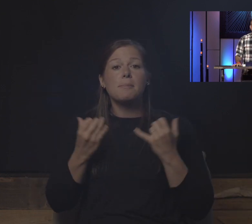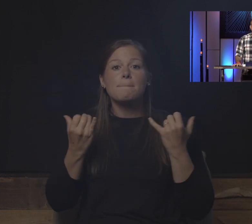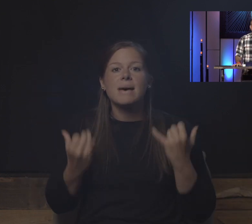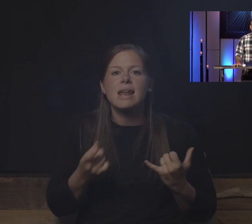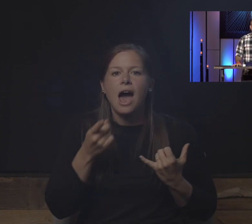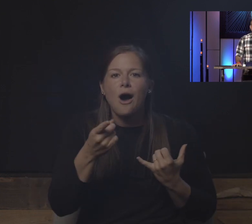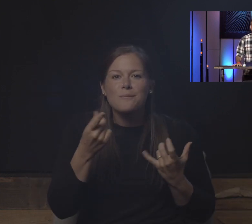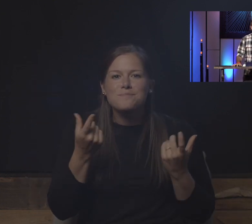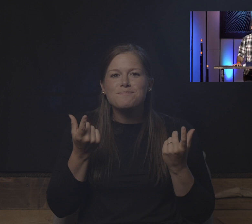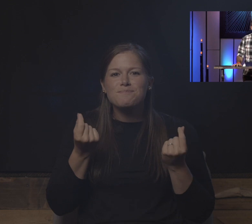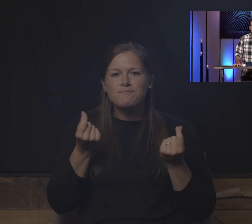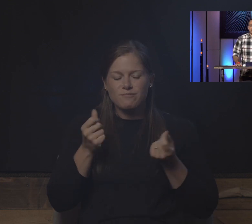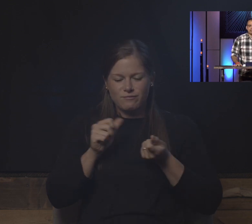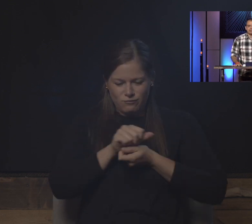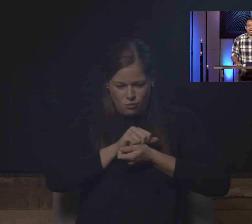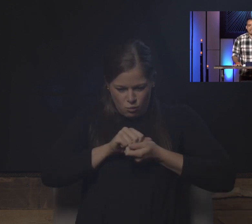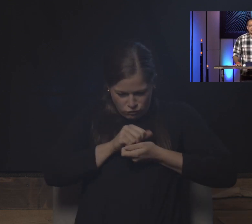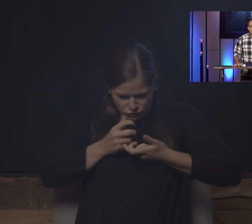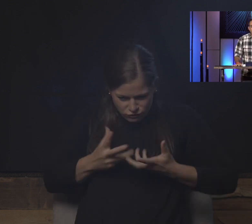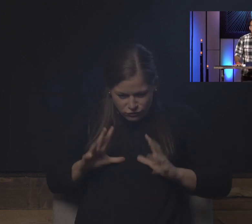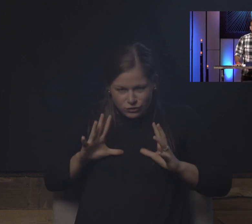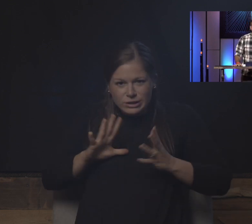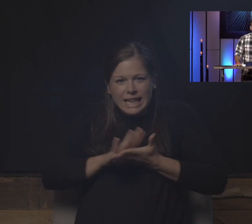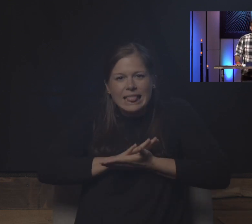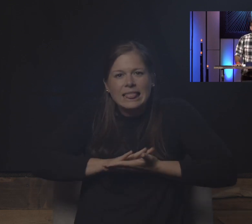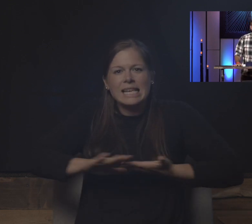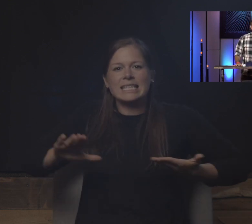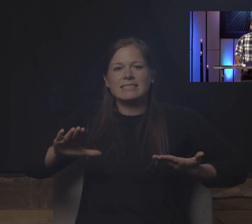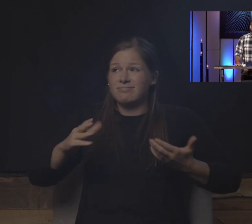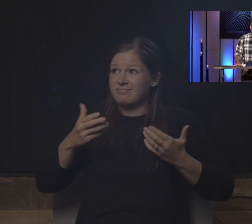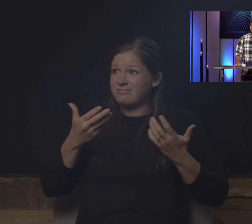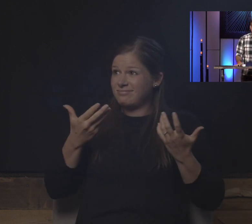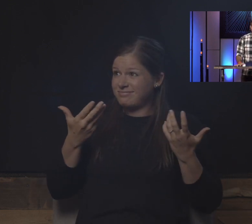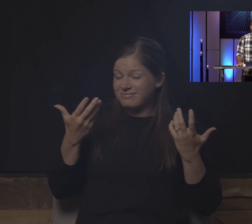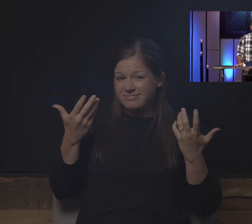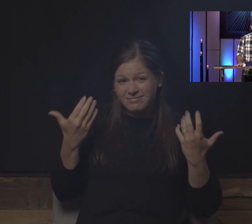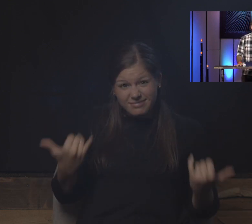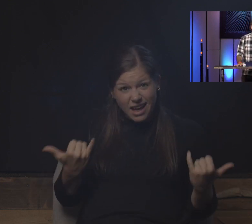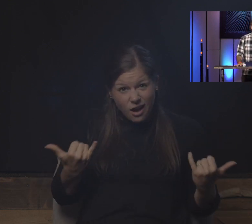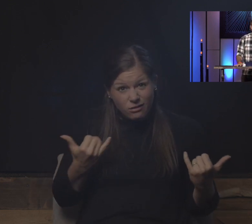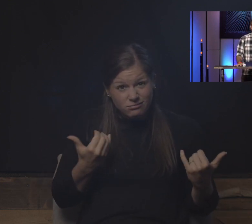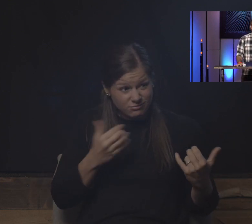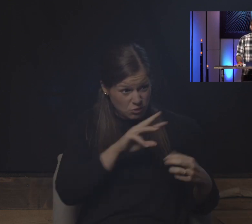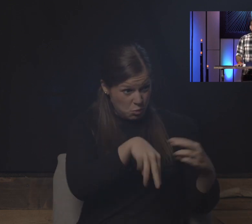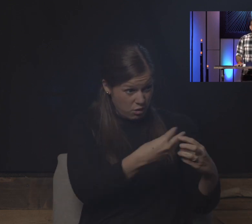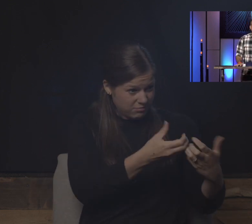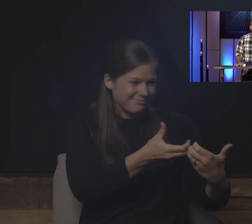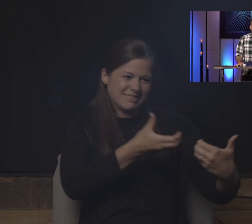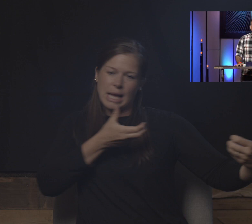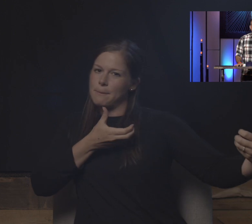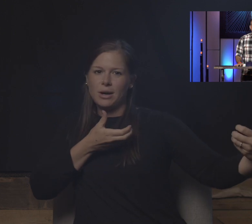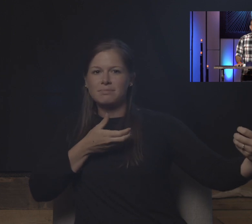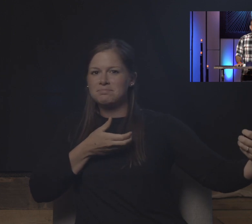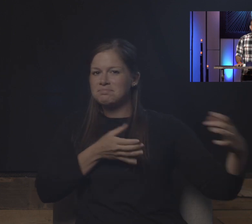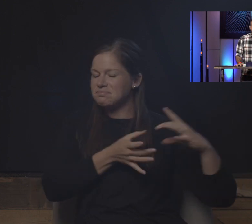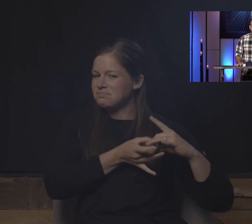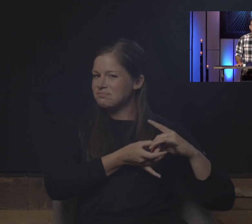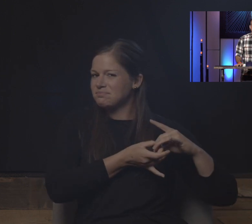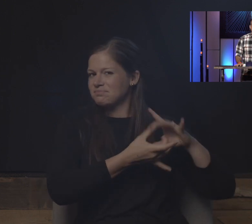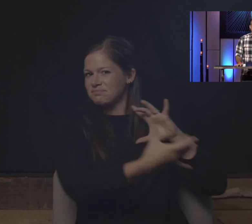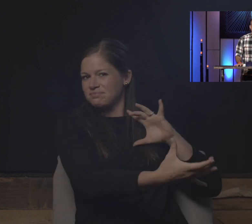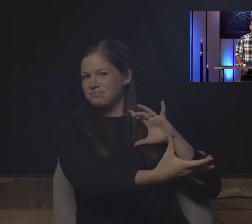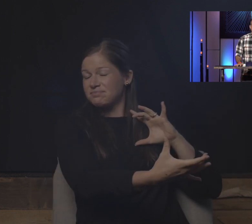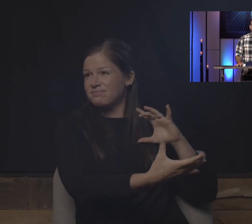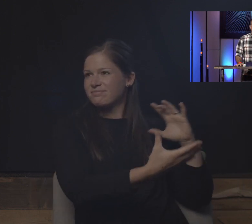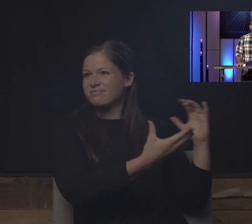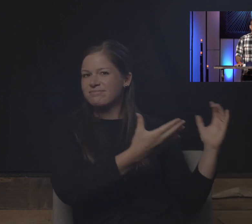sin. Separated as God's special possession. And declared, accepted